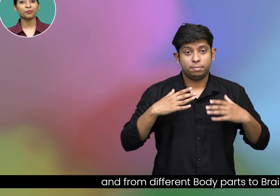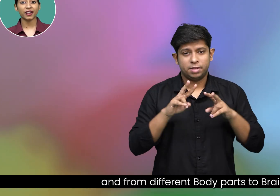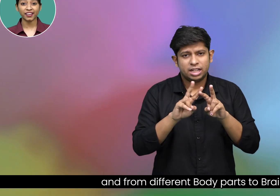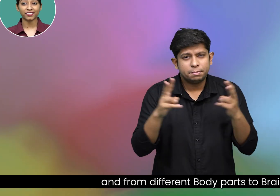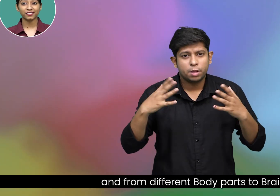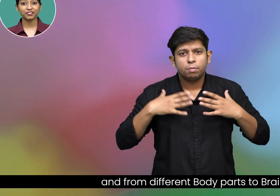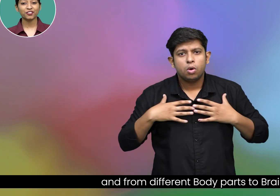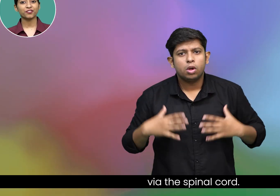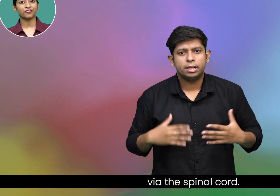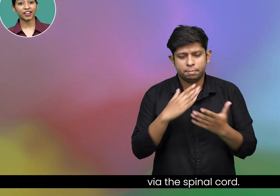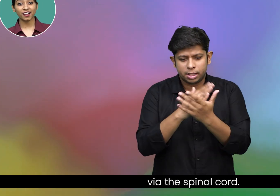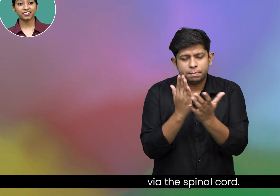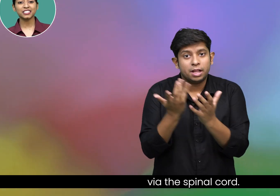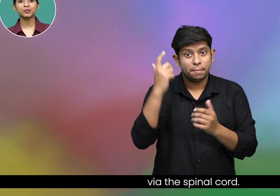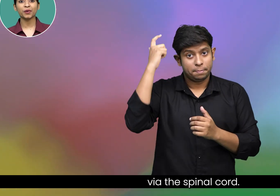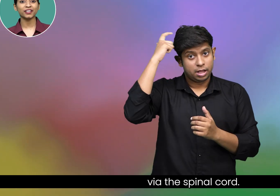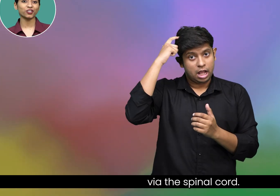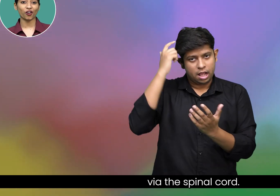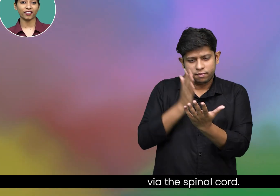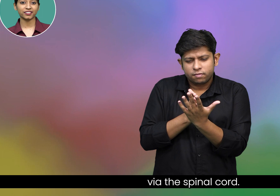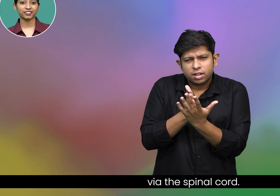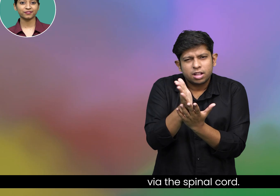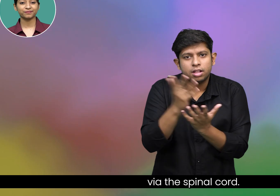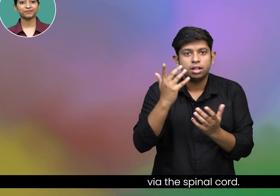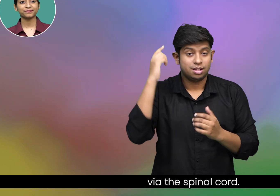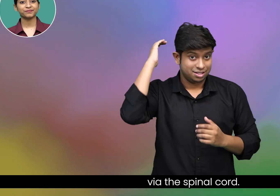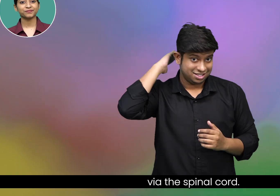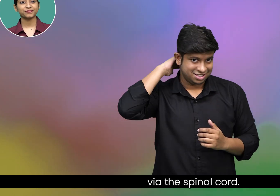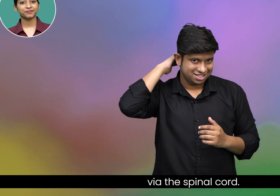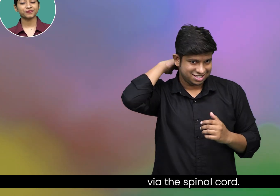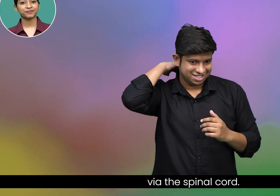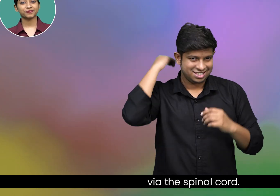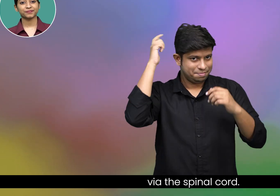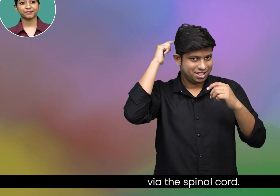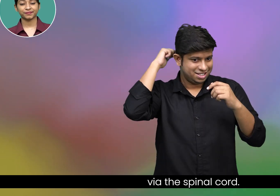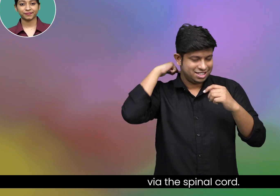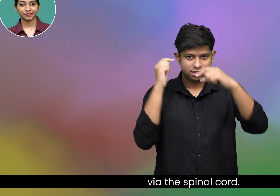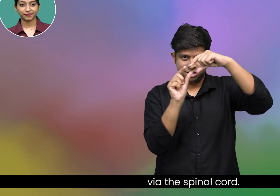parts to brain via the spinal cord.